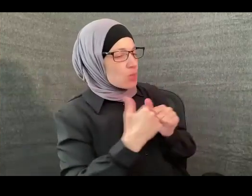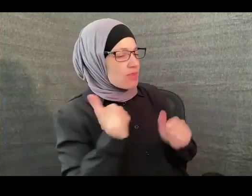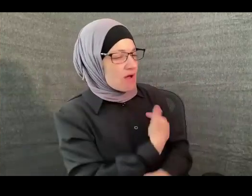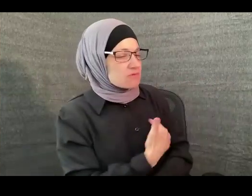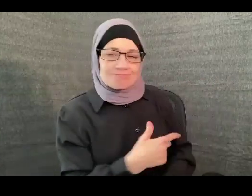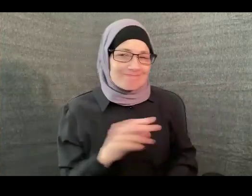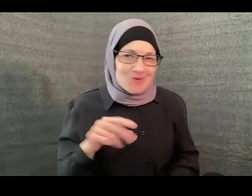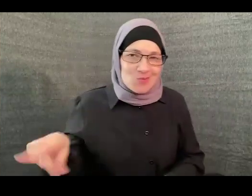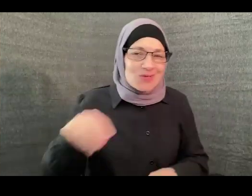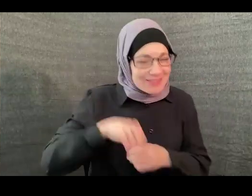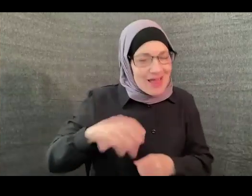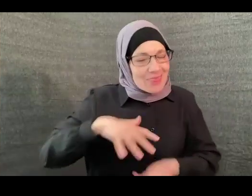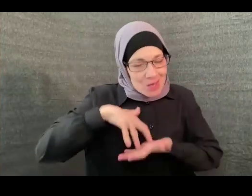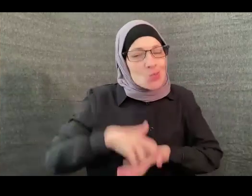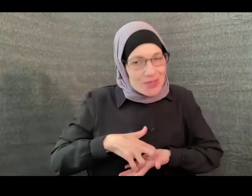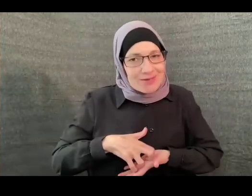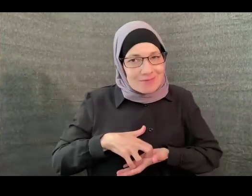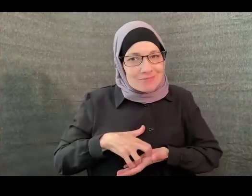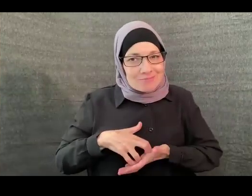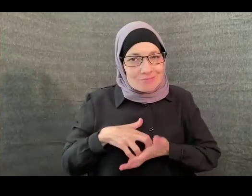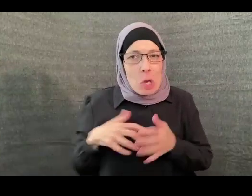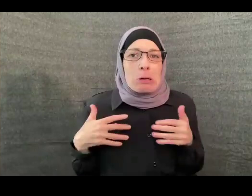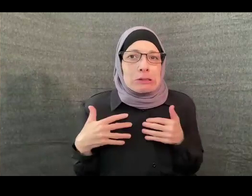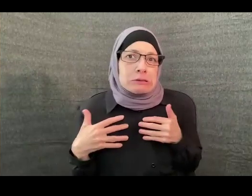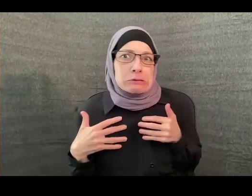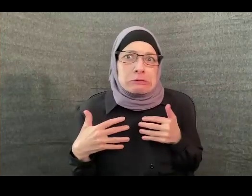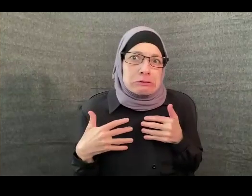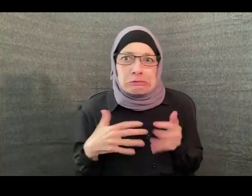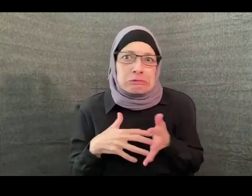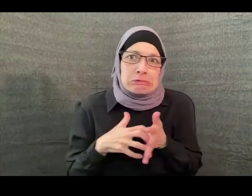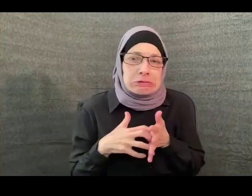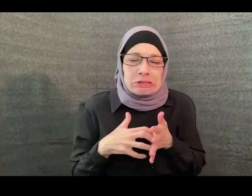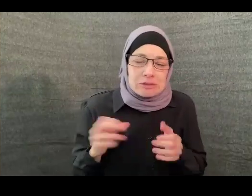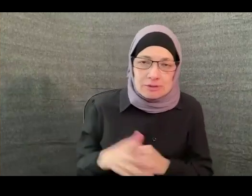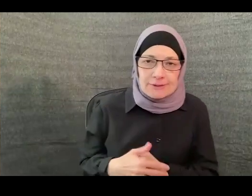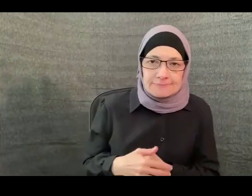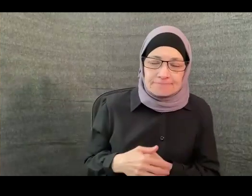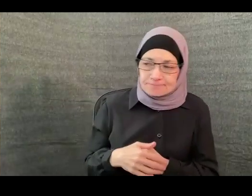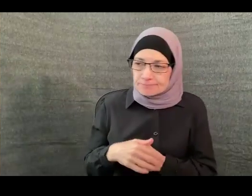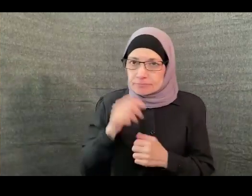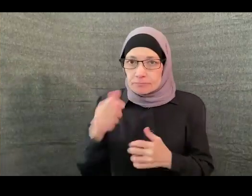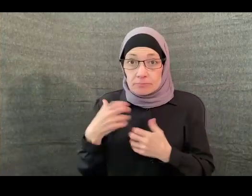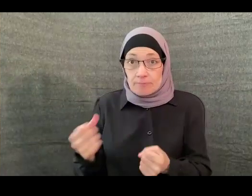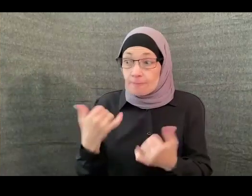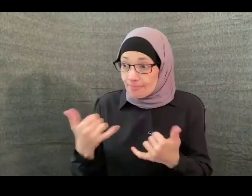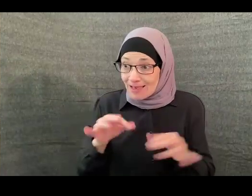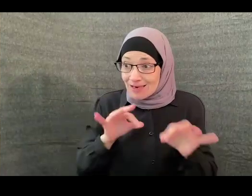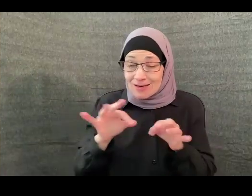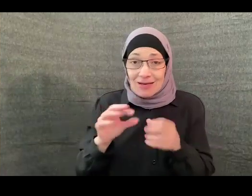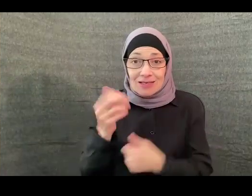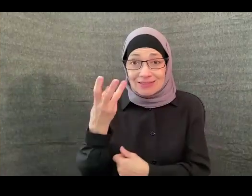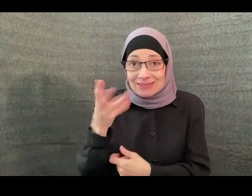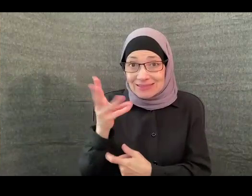Then the other example the surah gives us in ayah number 16, it says, their